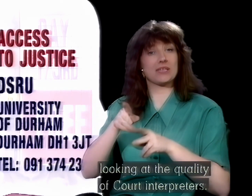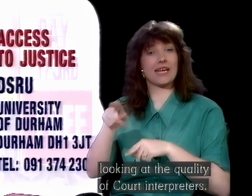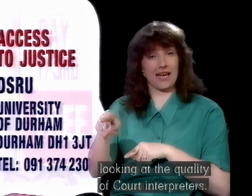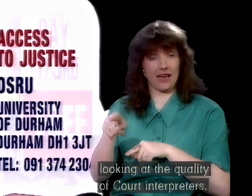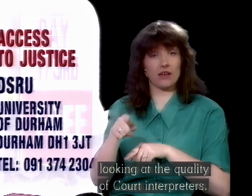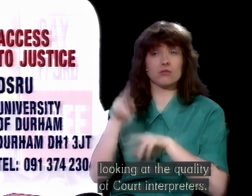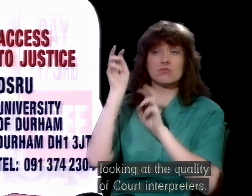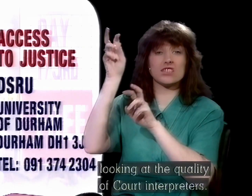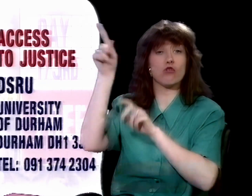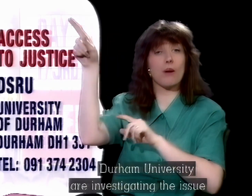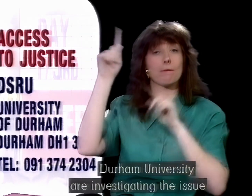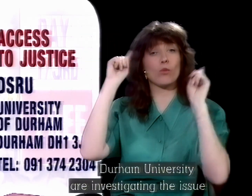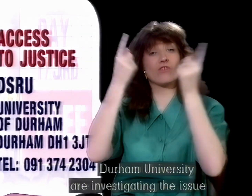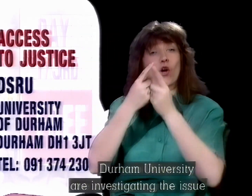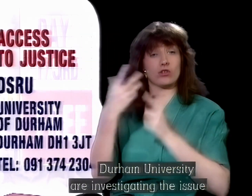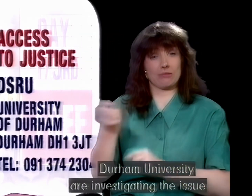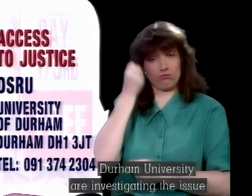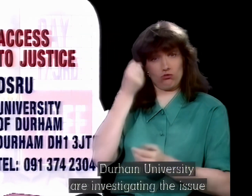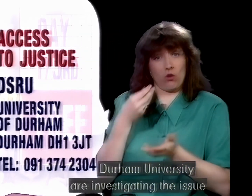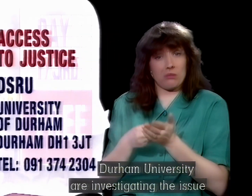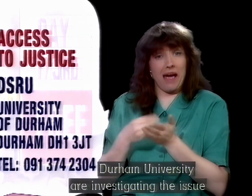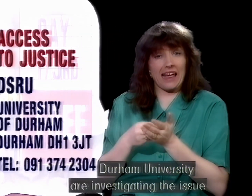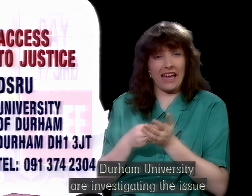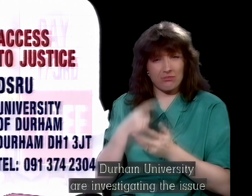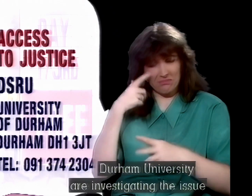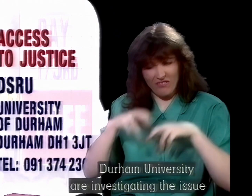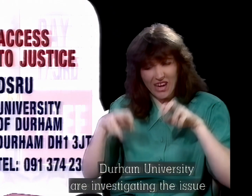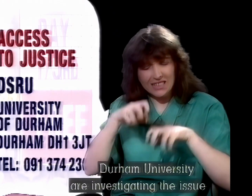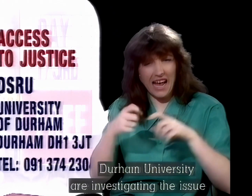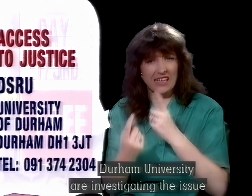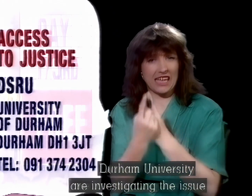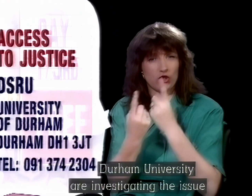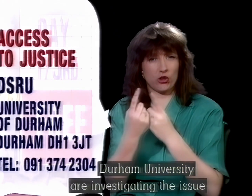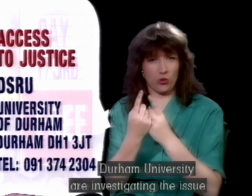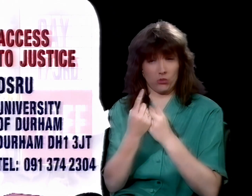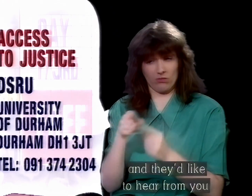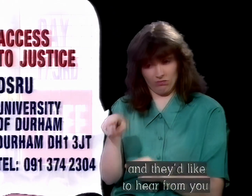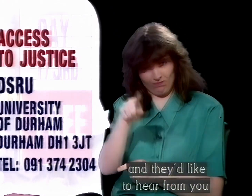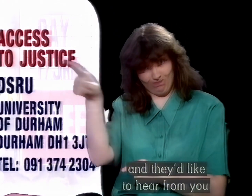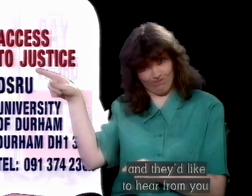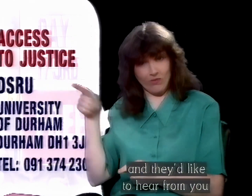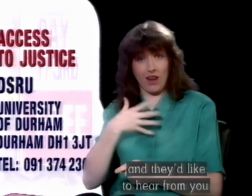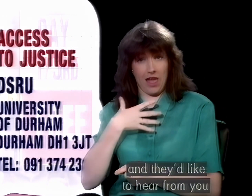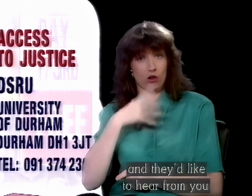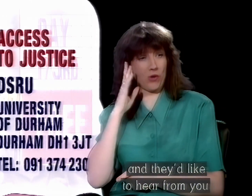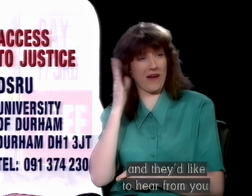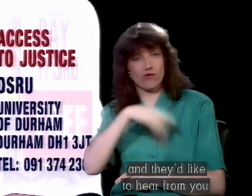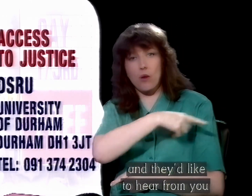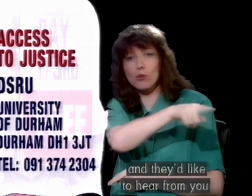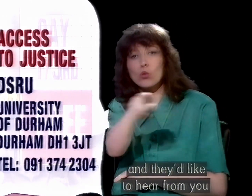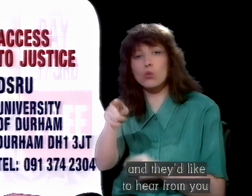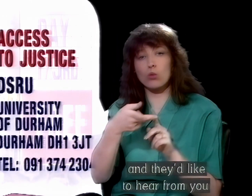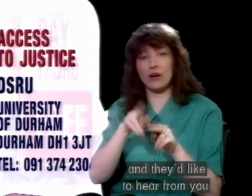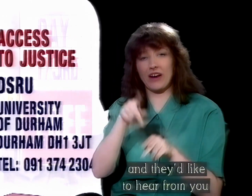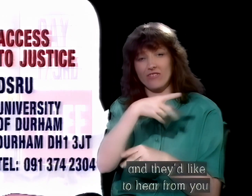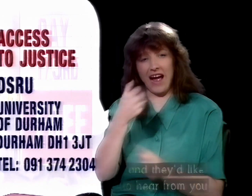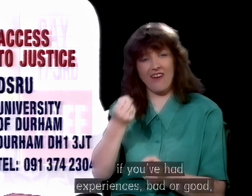interpreters. Durham University have got some money to investigate the issue, and they'd like to hear from you if you've